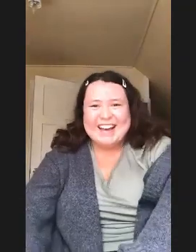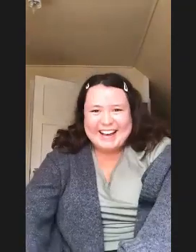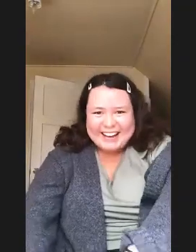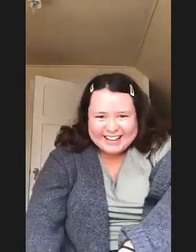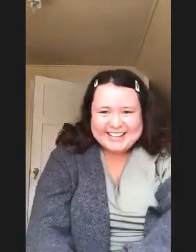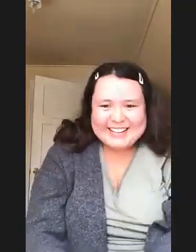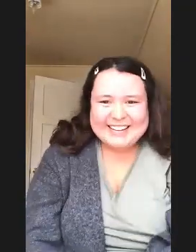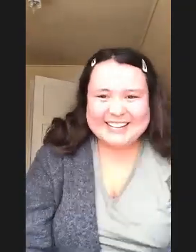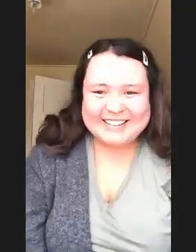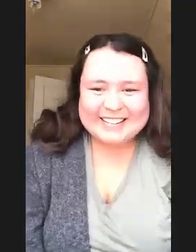Oh man.